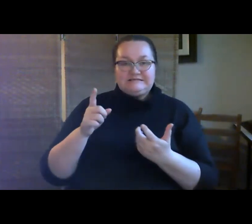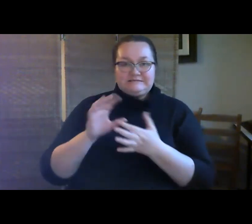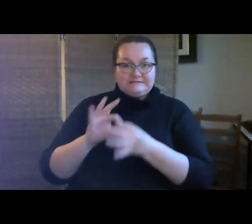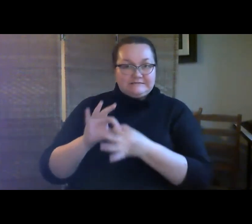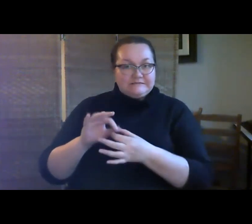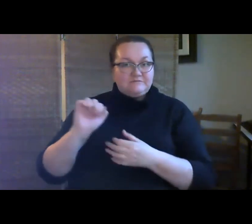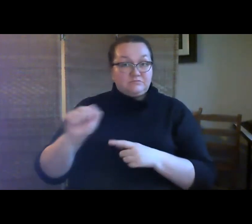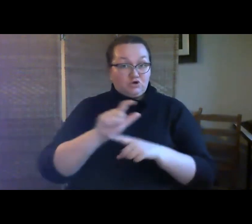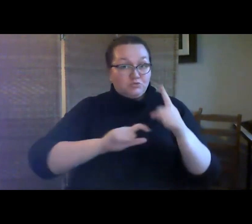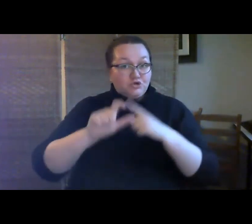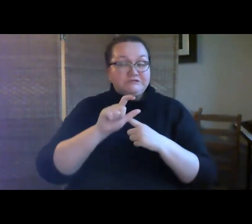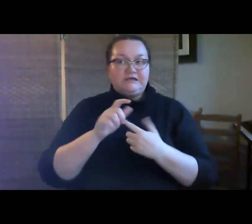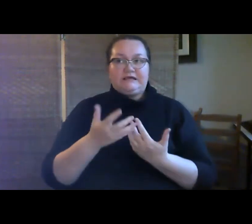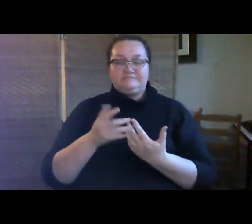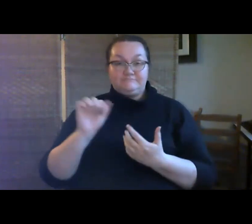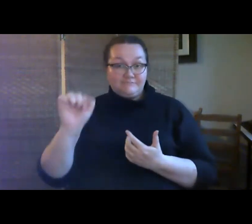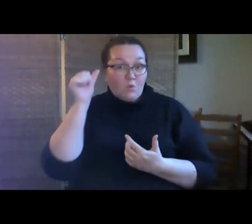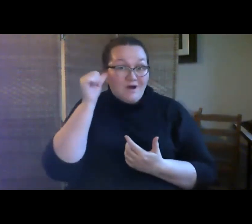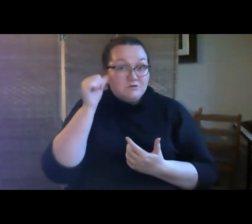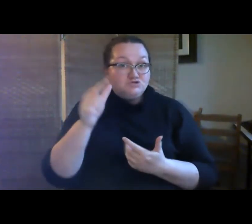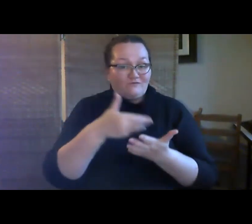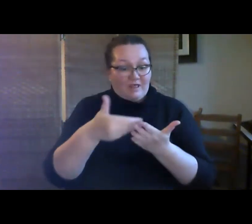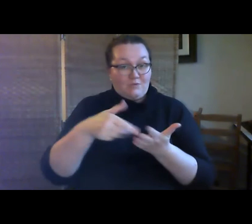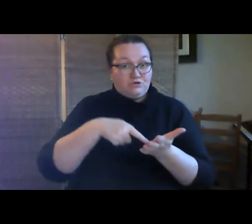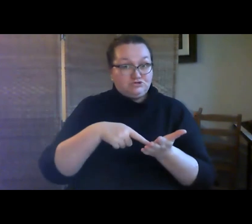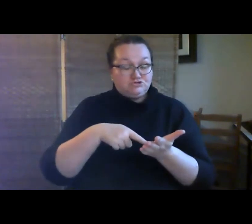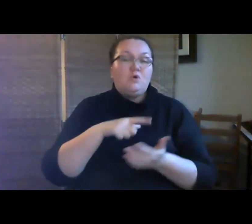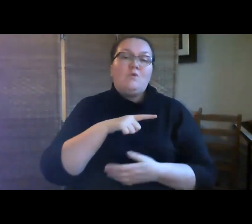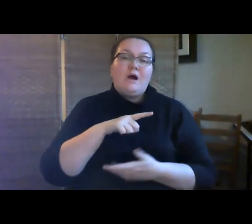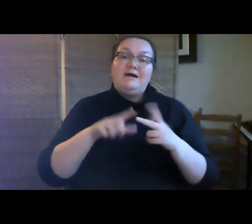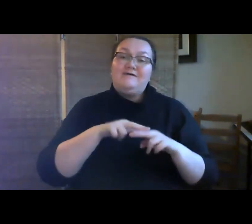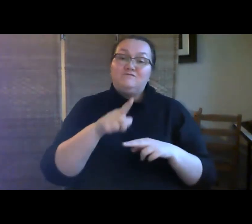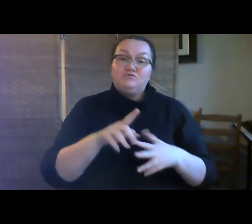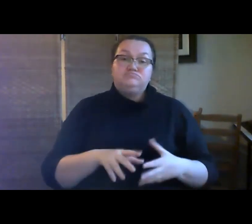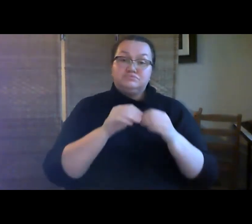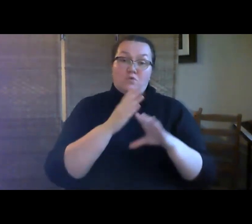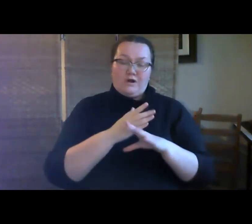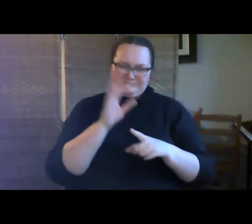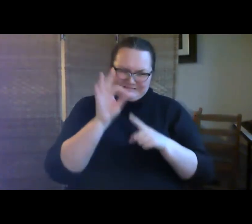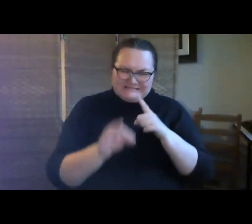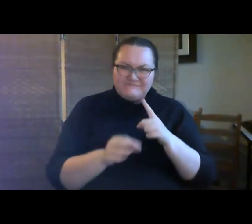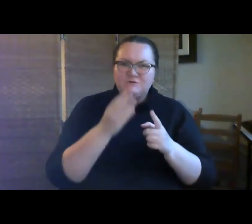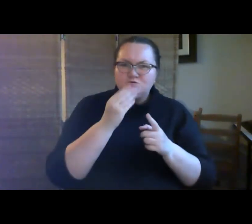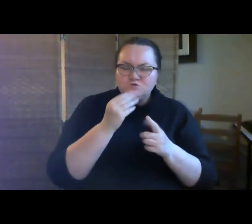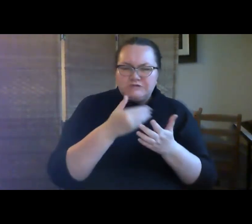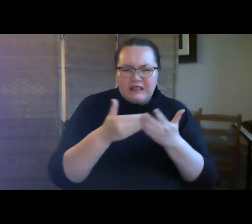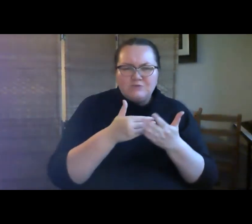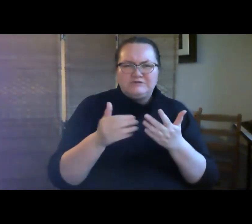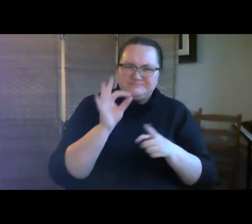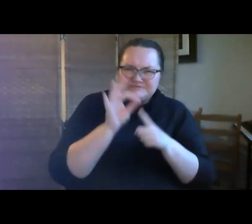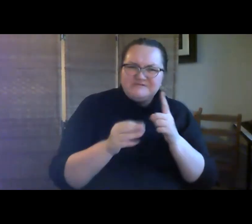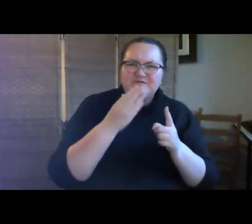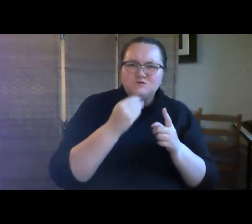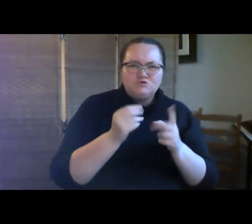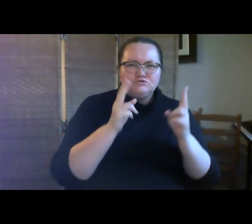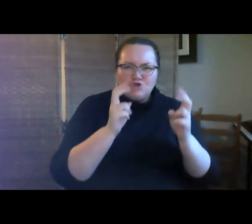If you create work that has very specific and careful use of certain language or terminology, then do you want to